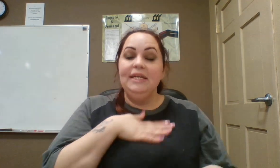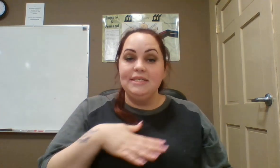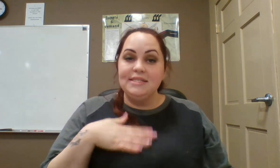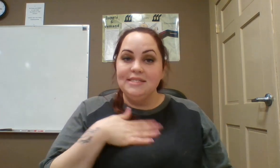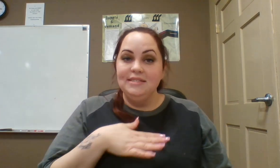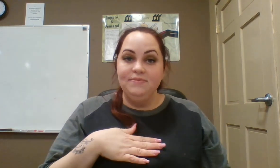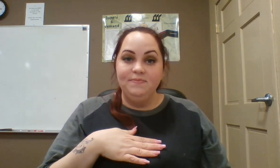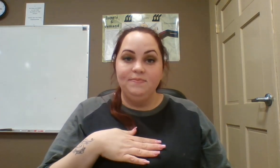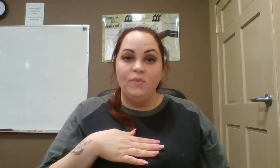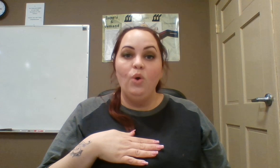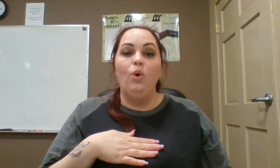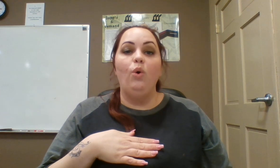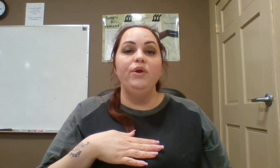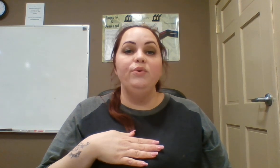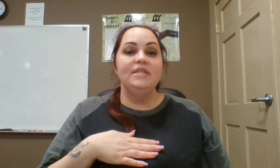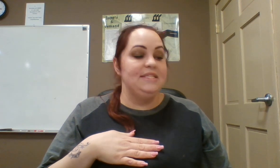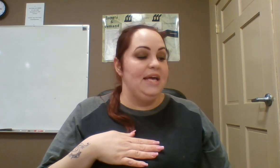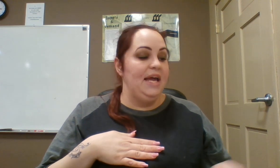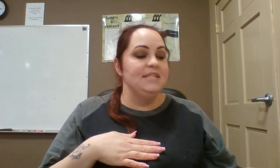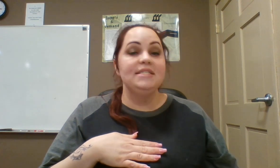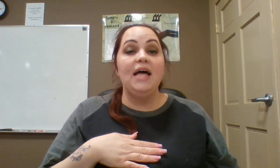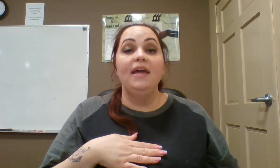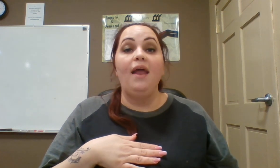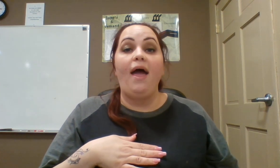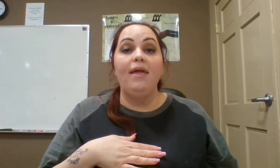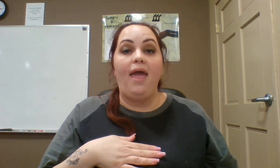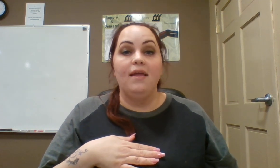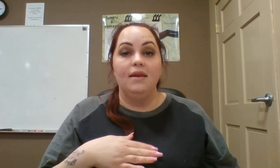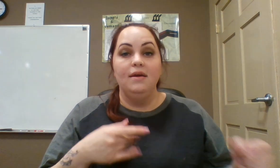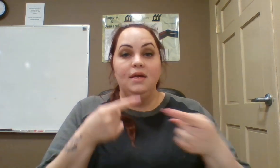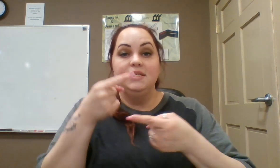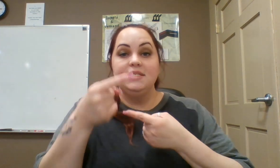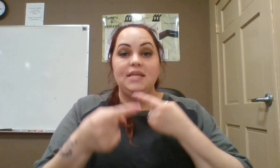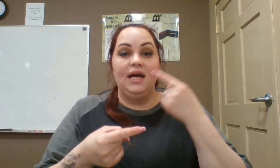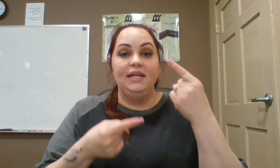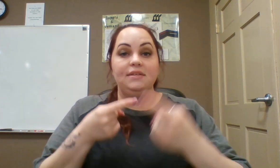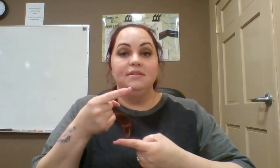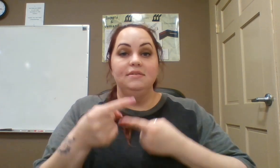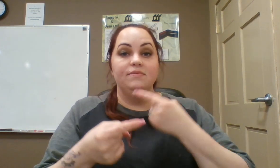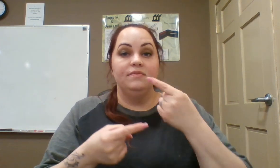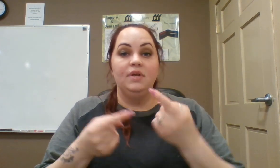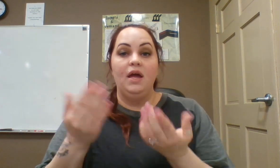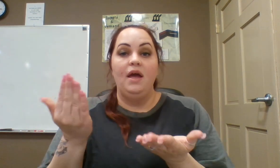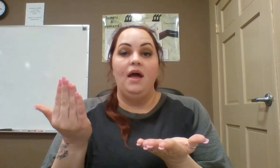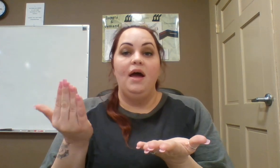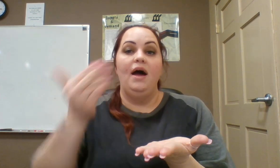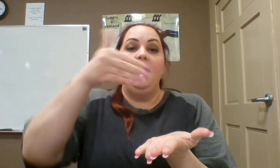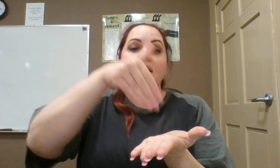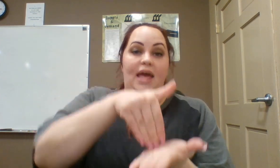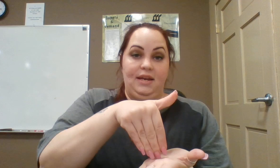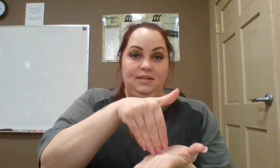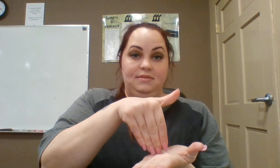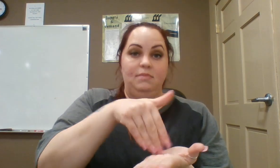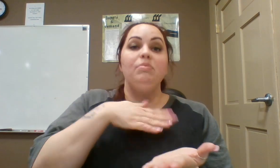please. Or you can say sign again. Sign again,